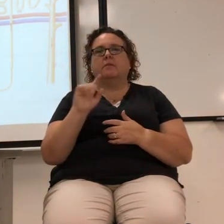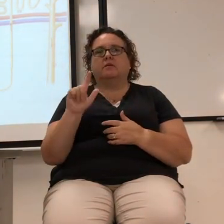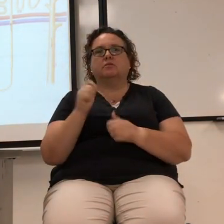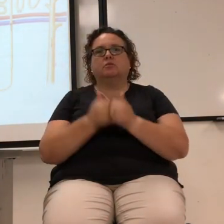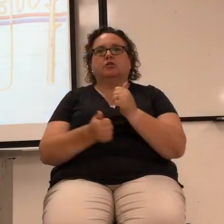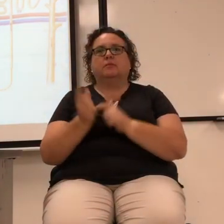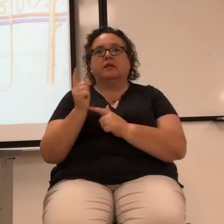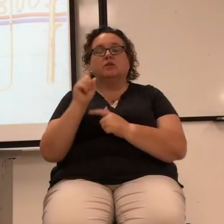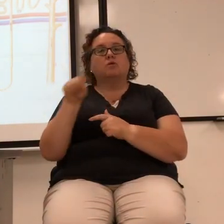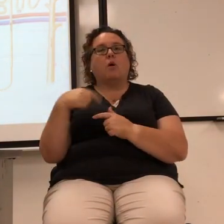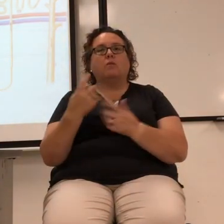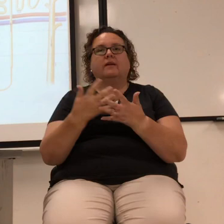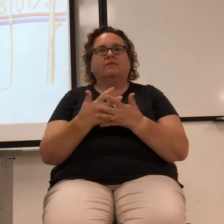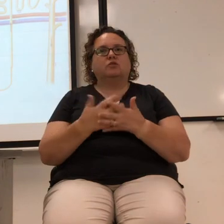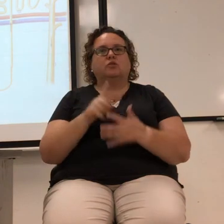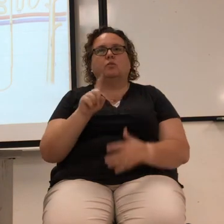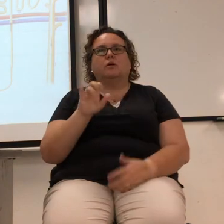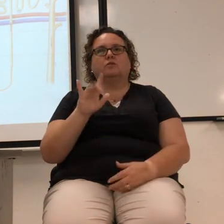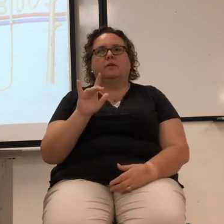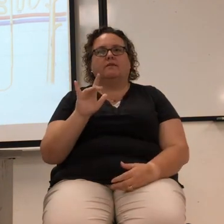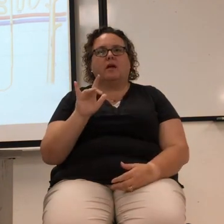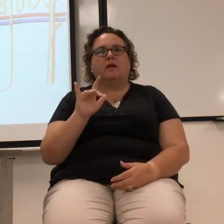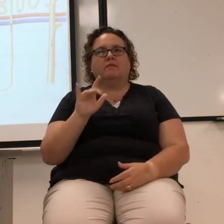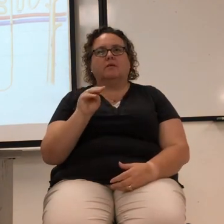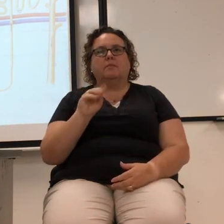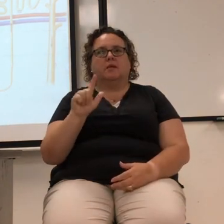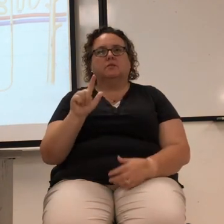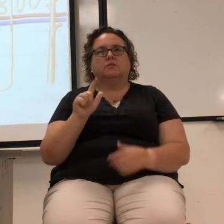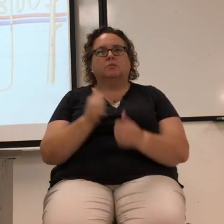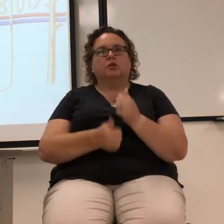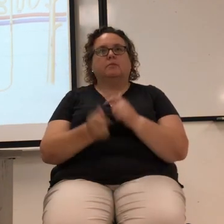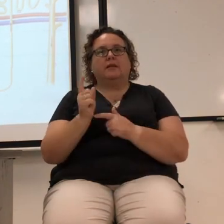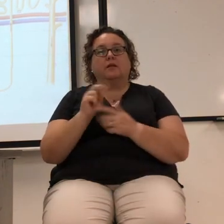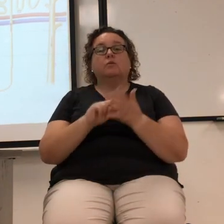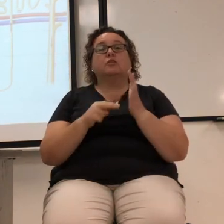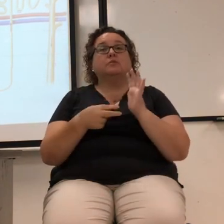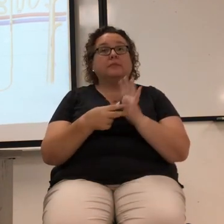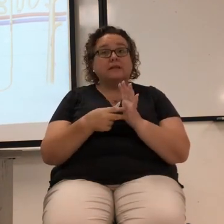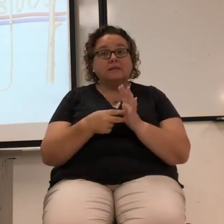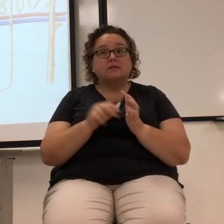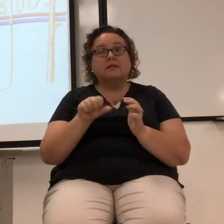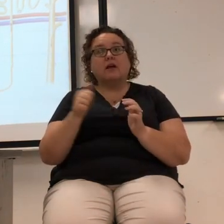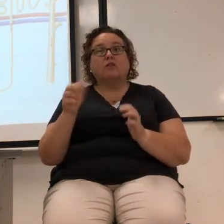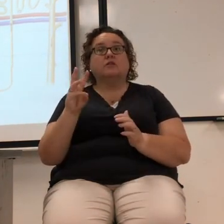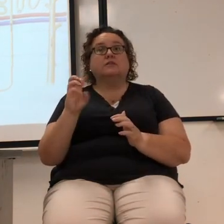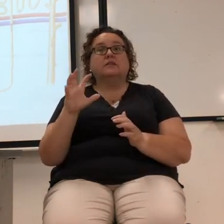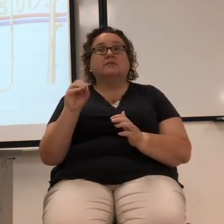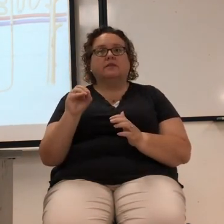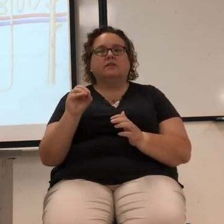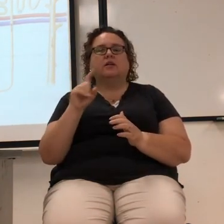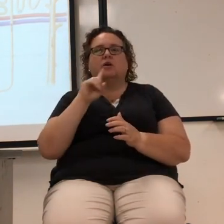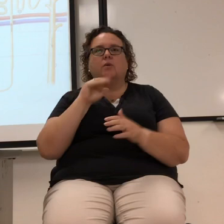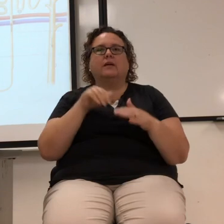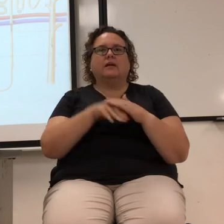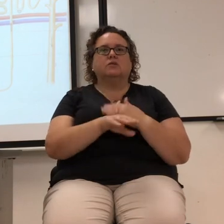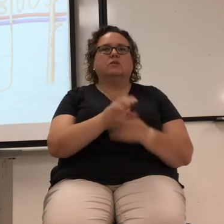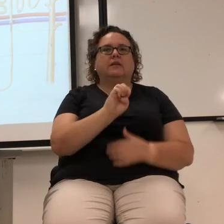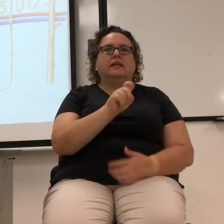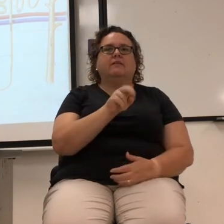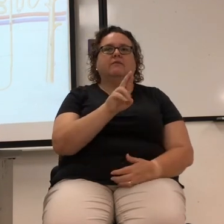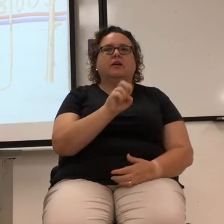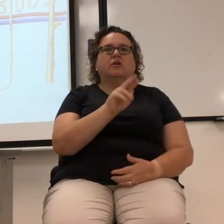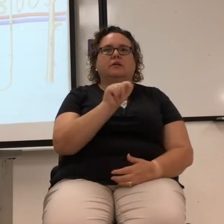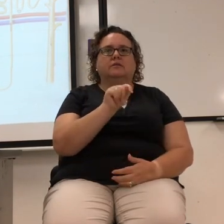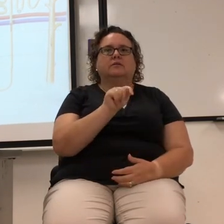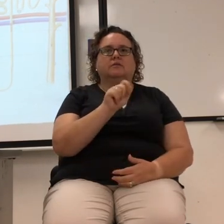filter 125 mils per minute at the glomerulus, which means the other 650 is going into the efferent arterioles and the other